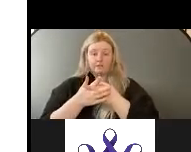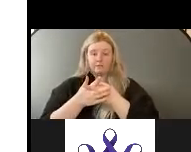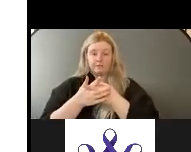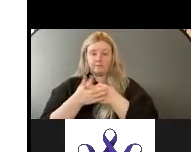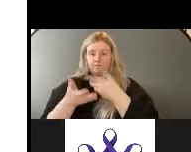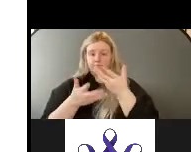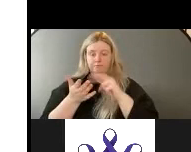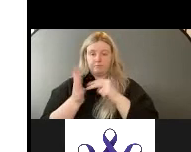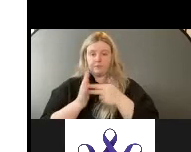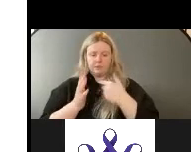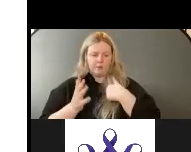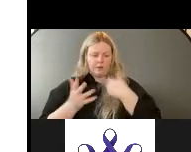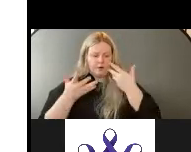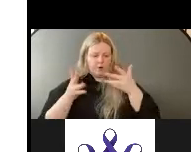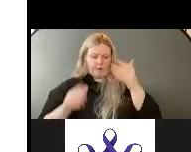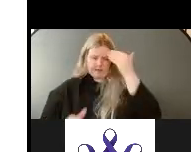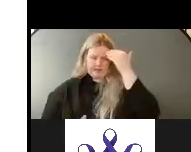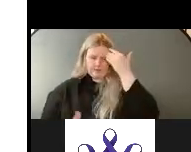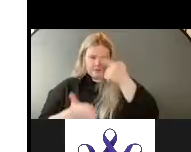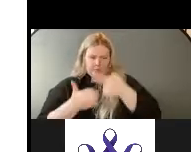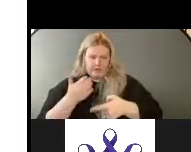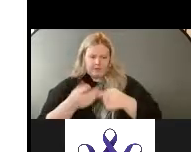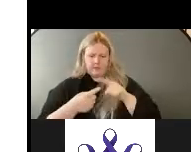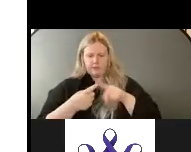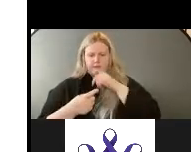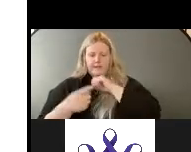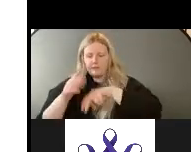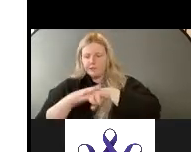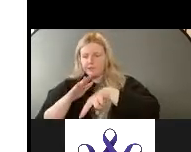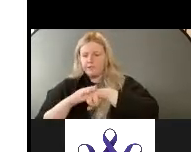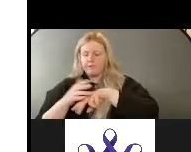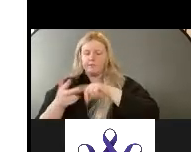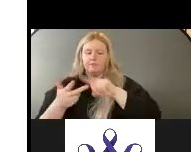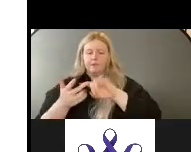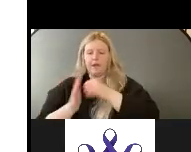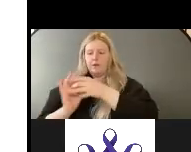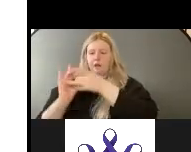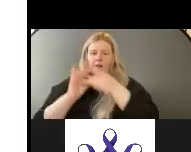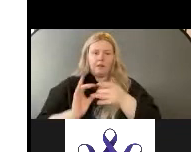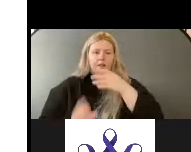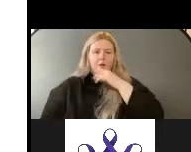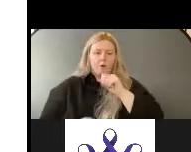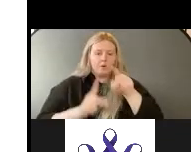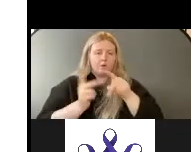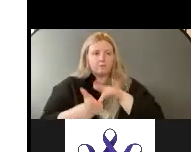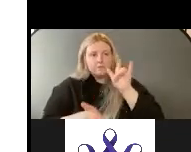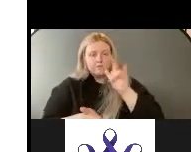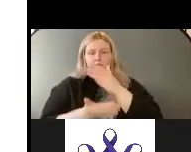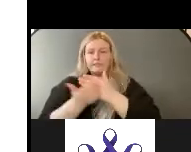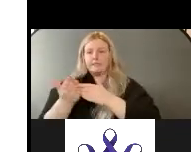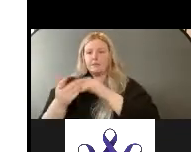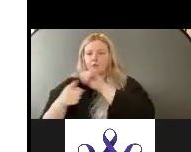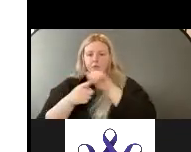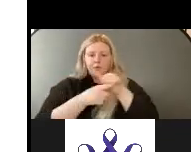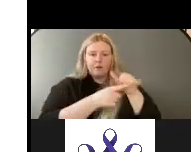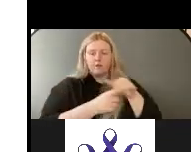do we know, and what do we know about ageism and the relationship with elder abuse, some of the definitions, what the research